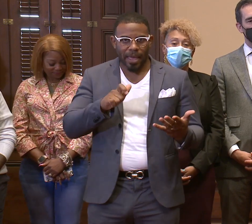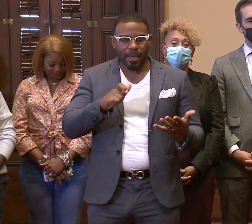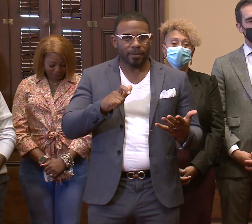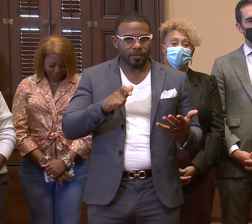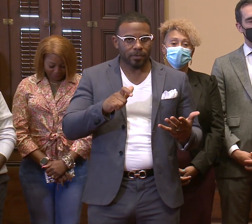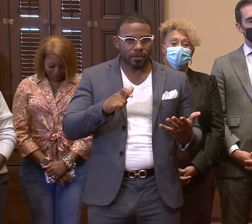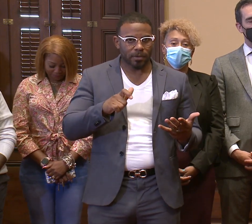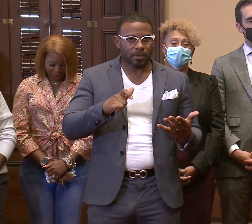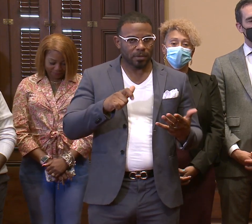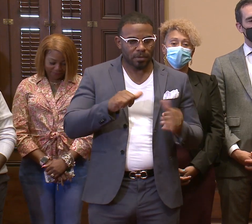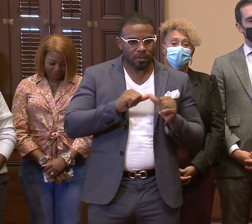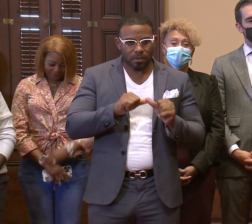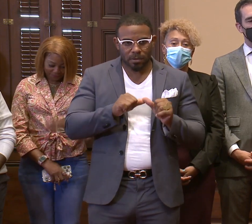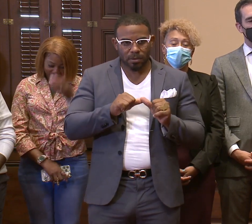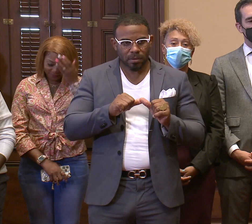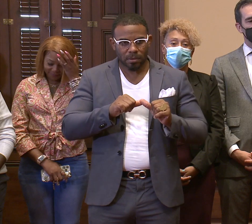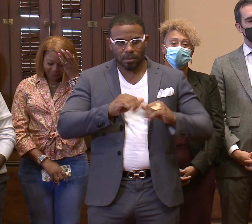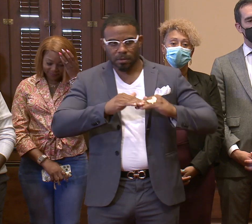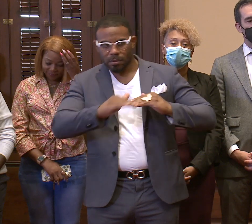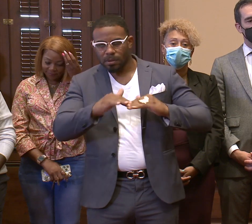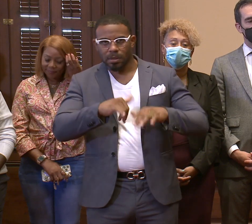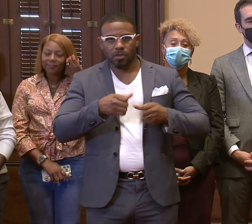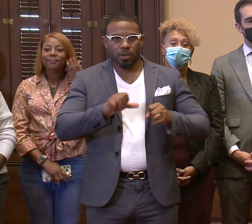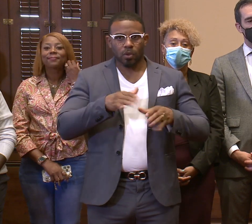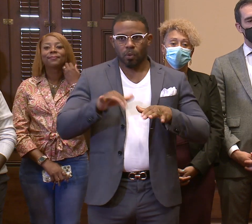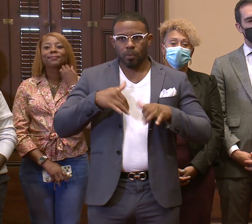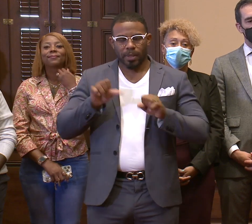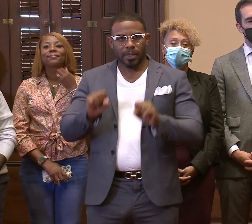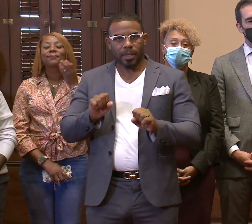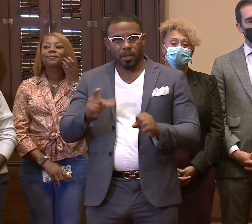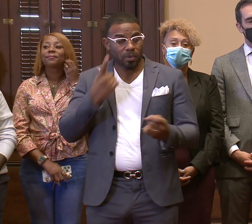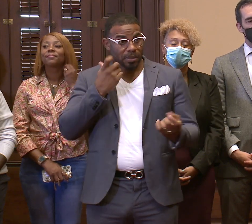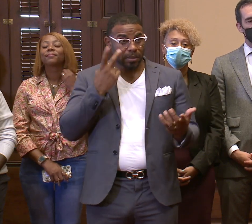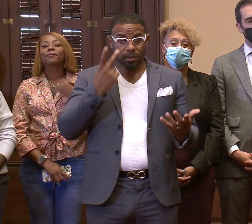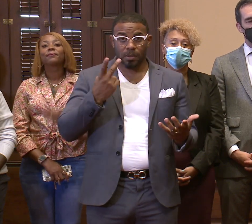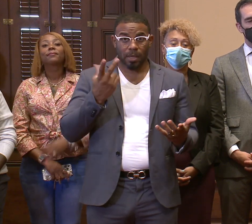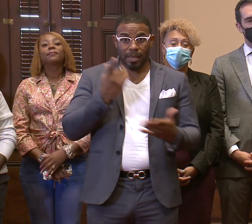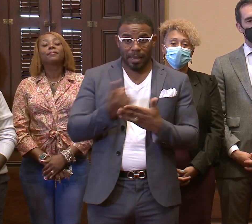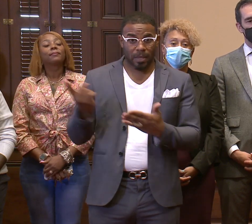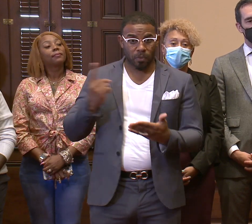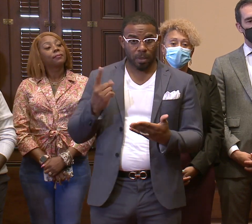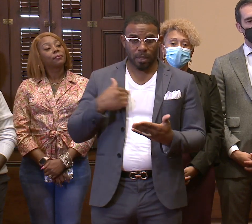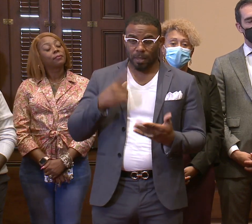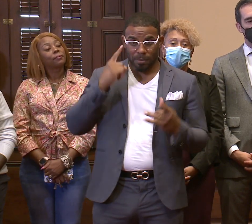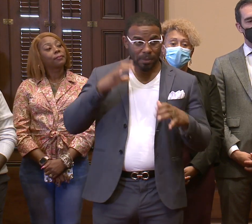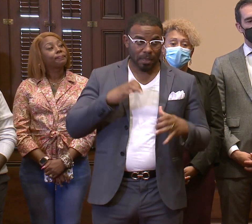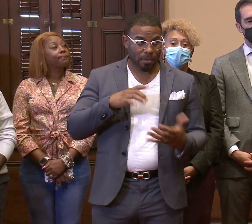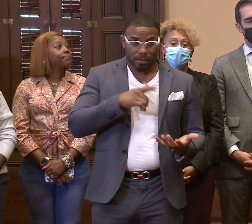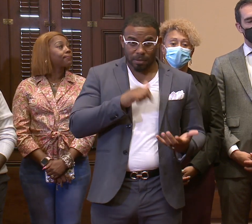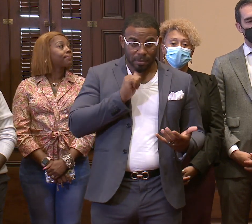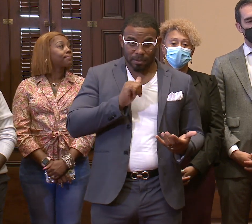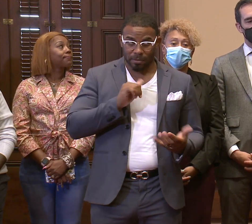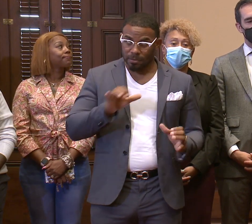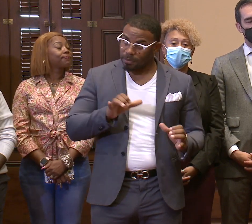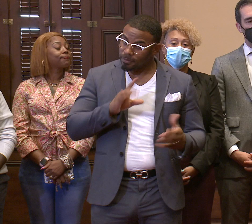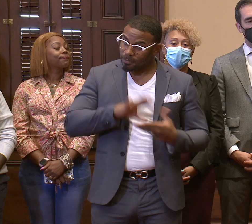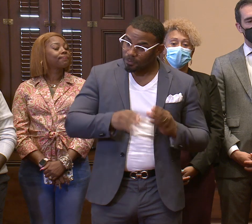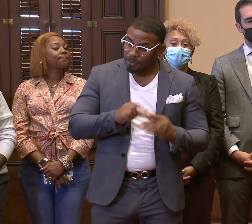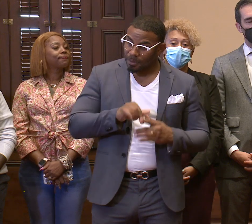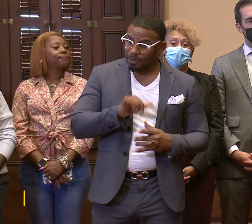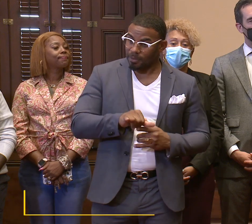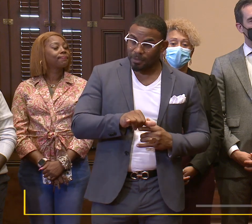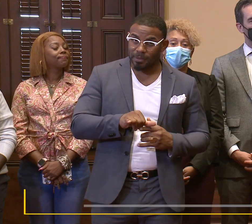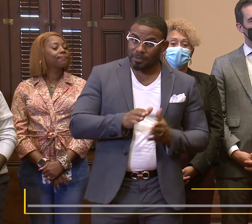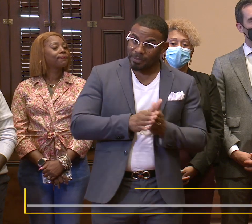meet constants on the street, and we're going to do that in the way that we can. As you just saw last week, I'm shocked that you guys haven't run a story about